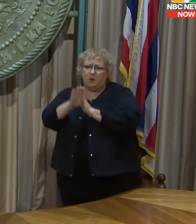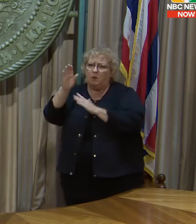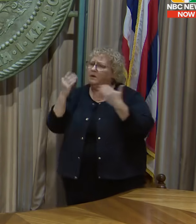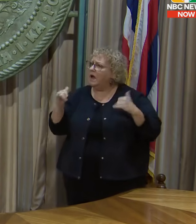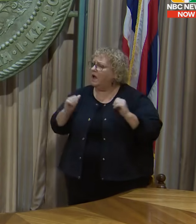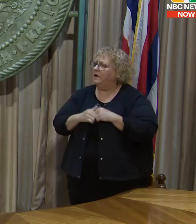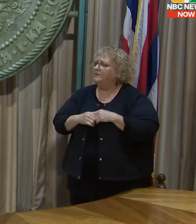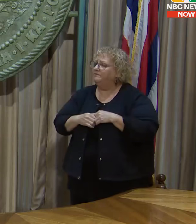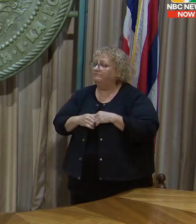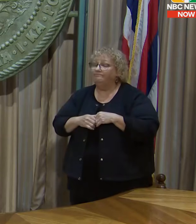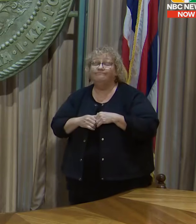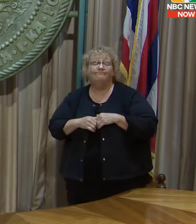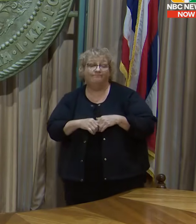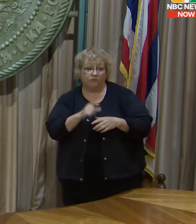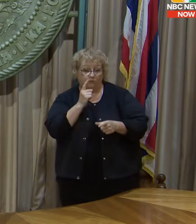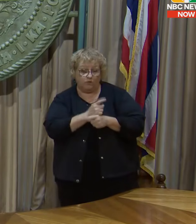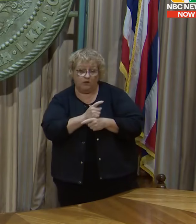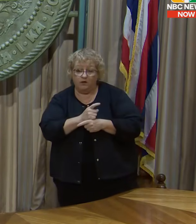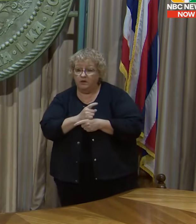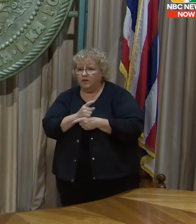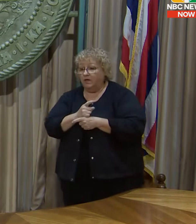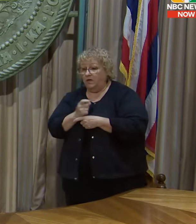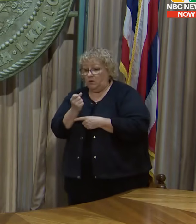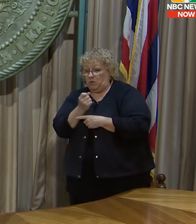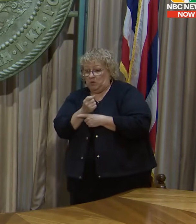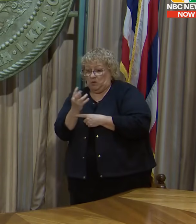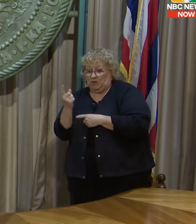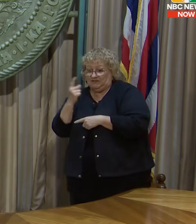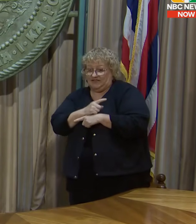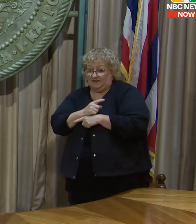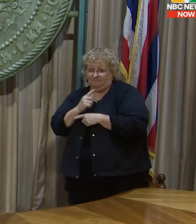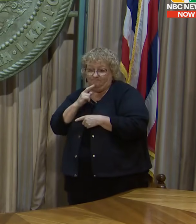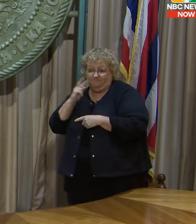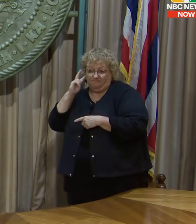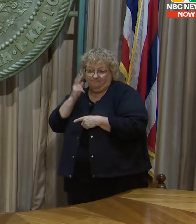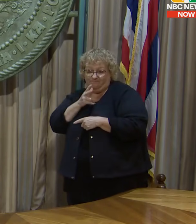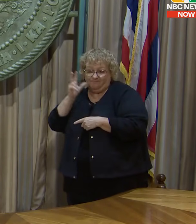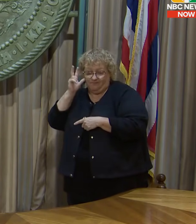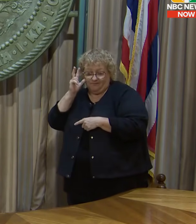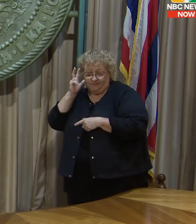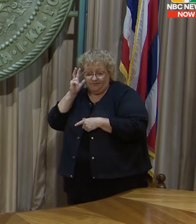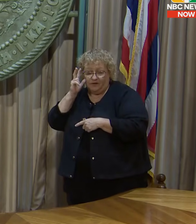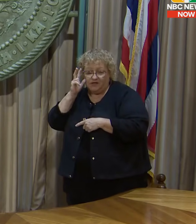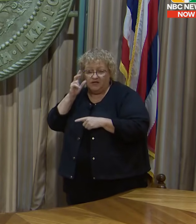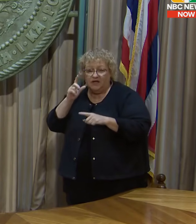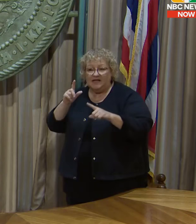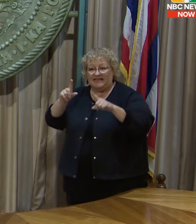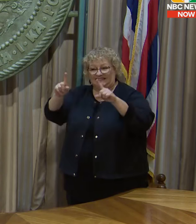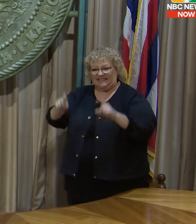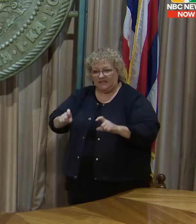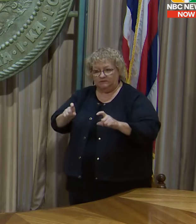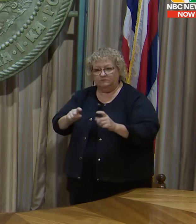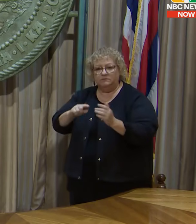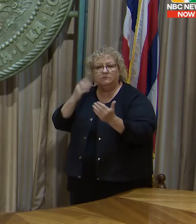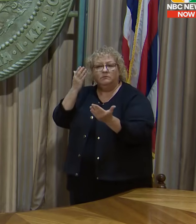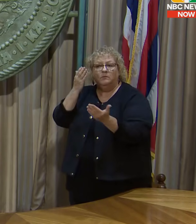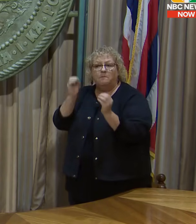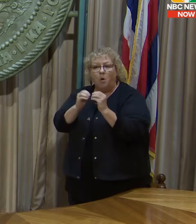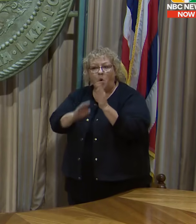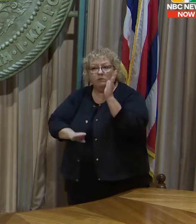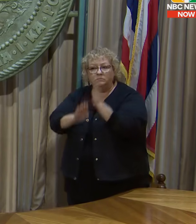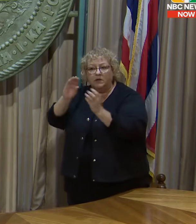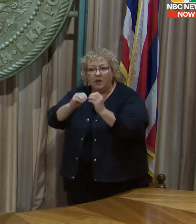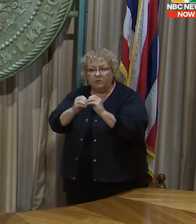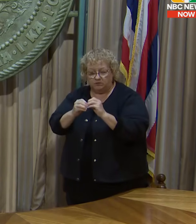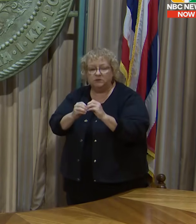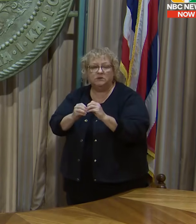Well, I think the increase in cases we've seen over the last few days reflects in large part the number of tests that are being done. We're seeing positives on